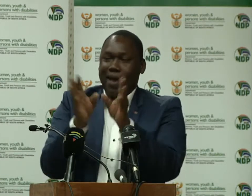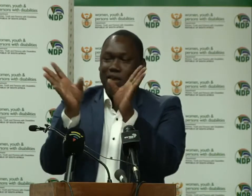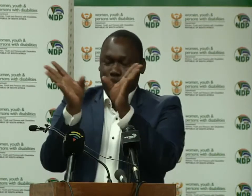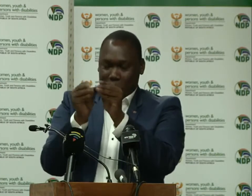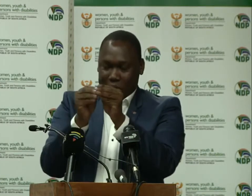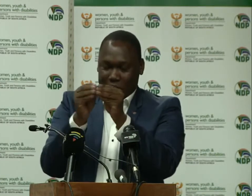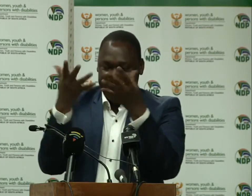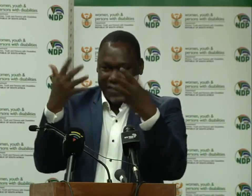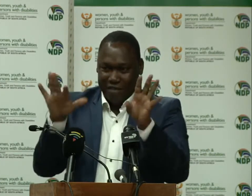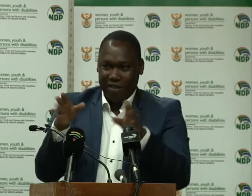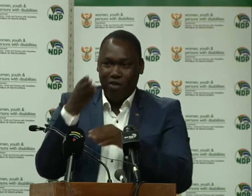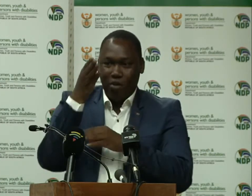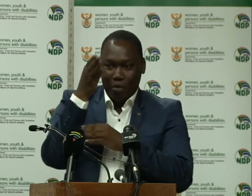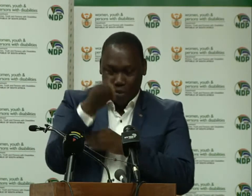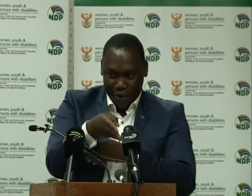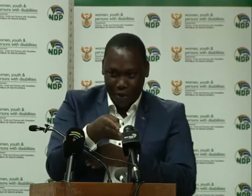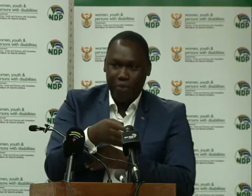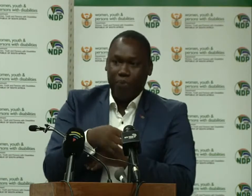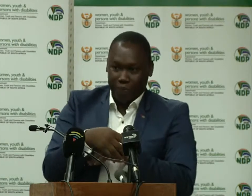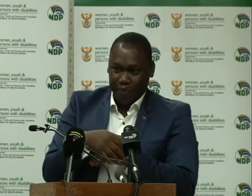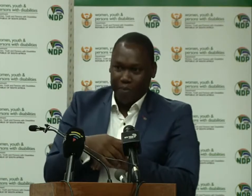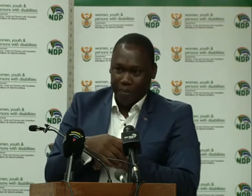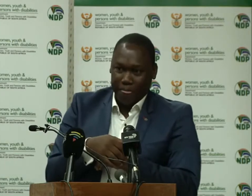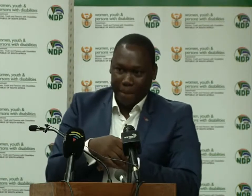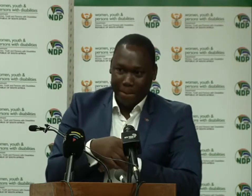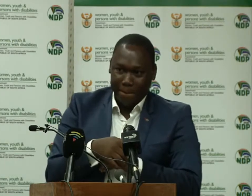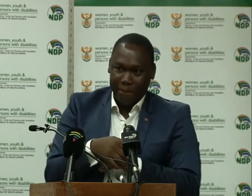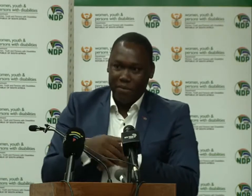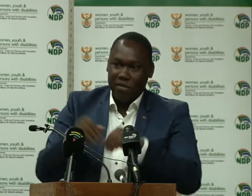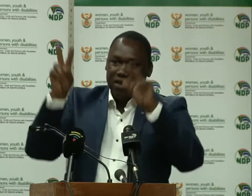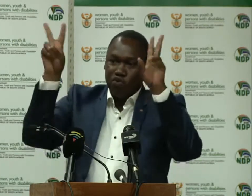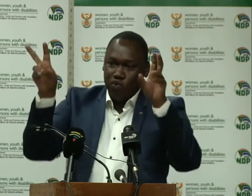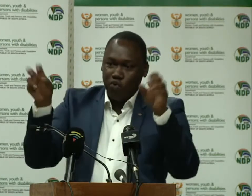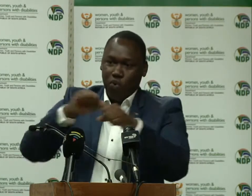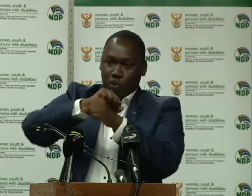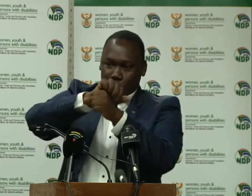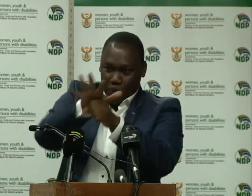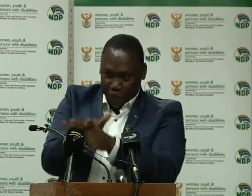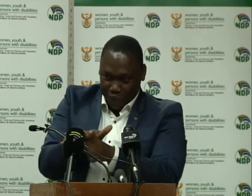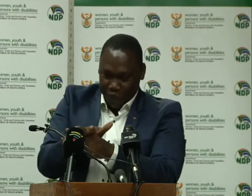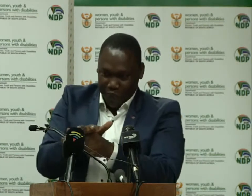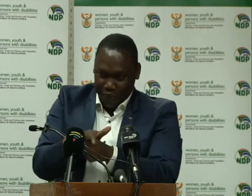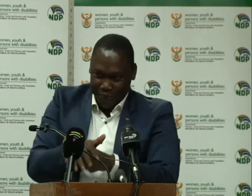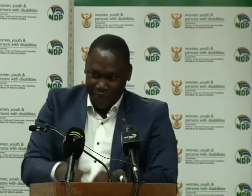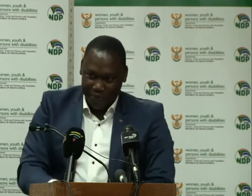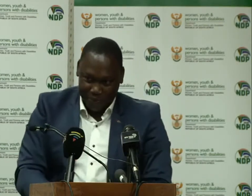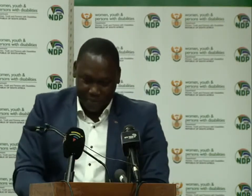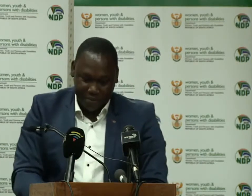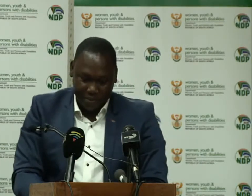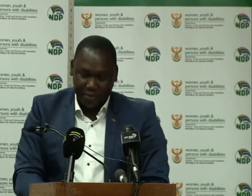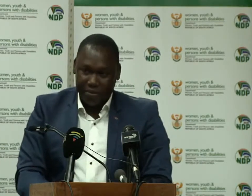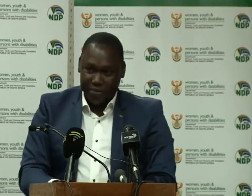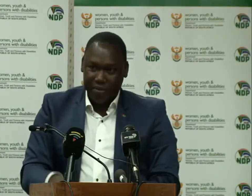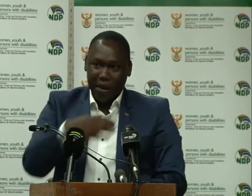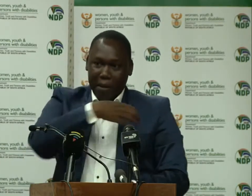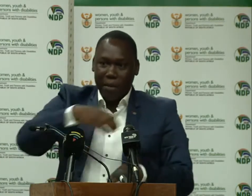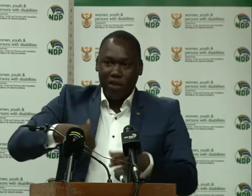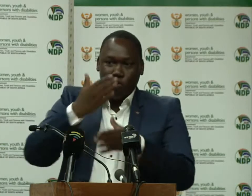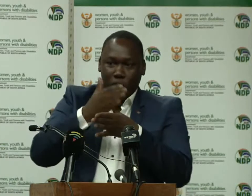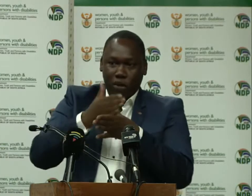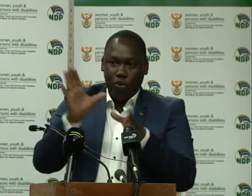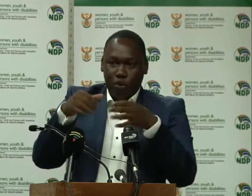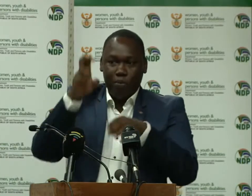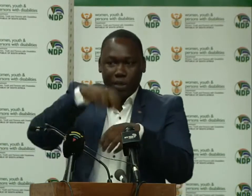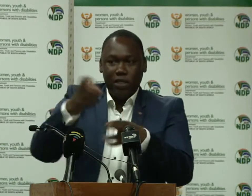Oh, you hosted a workshop, and then we were there regarding the COVID-19. So